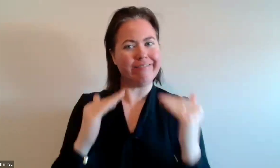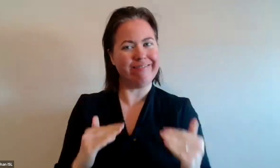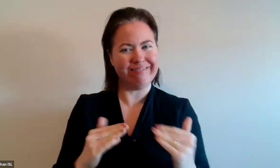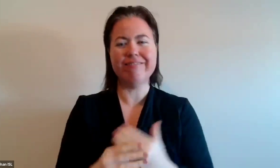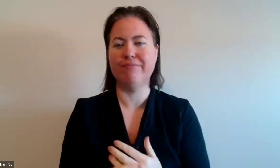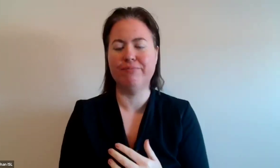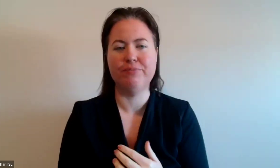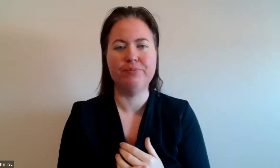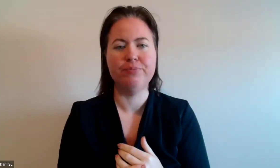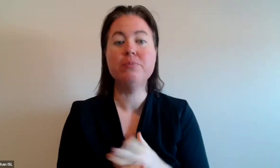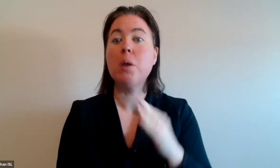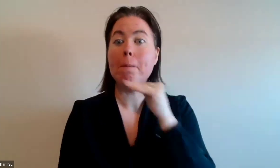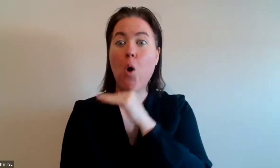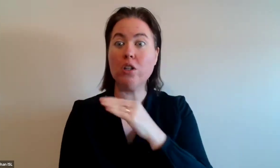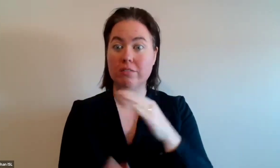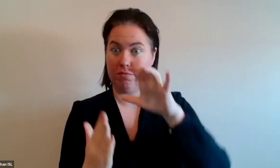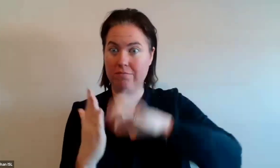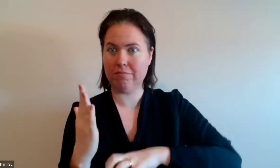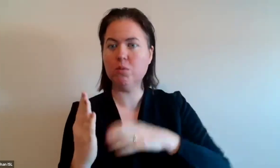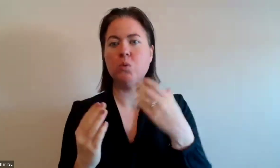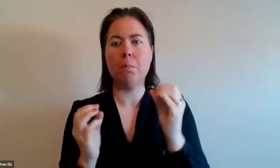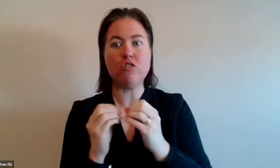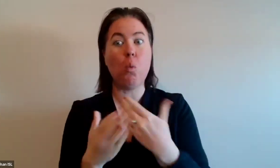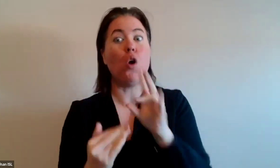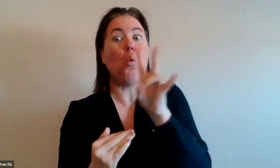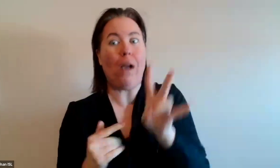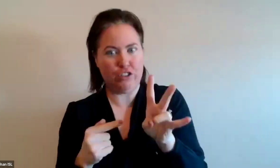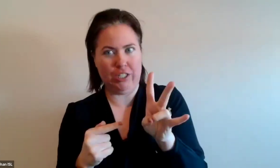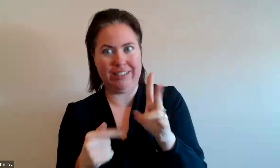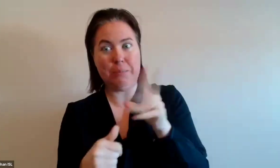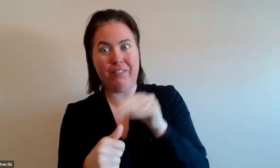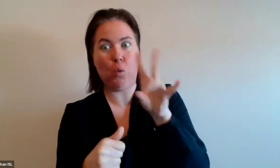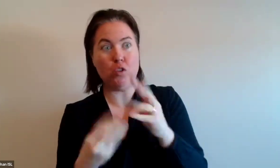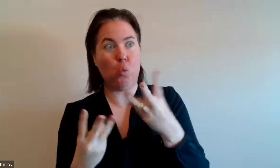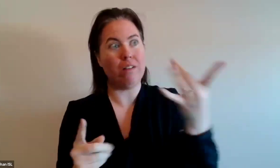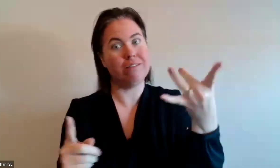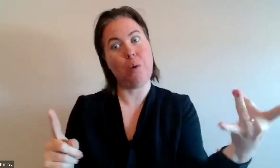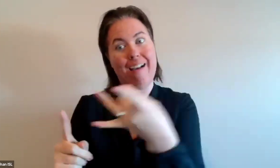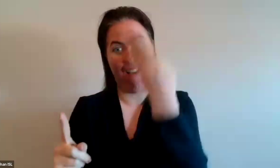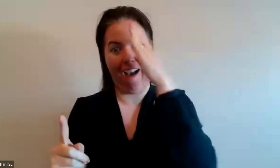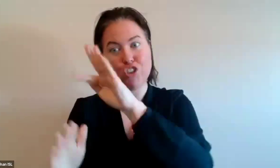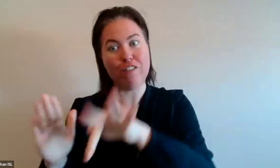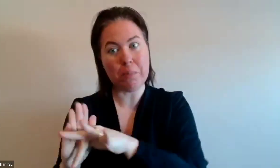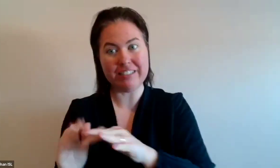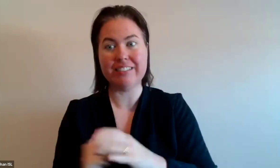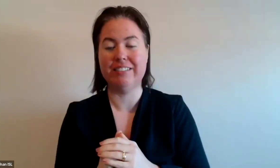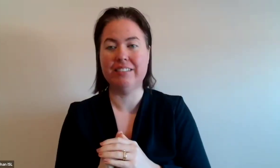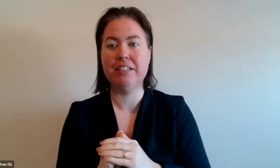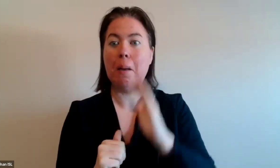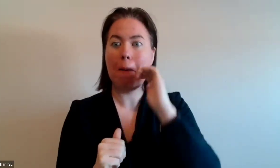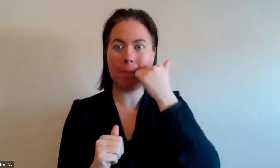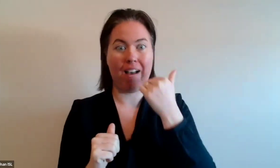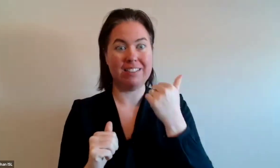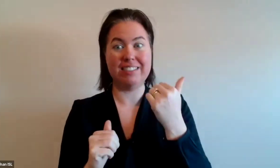Very, very important to include in the submission the questions. What questions do you want the committee to ask the Irish government? Because ultimately the list